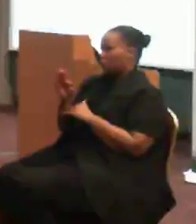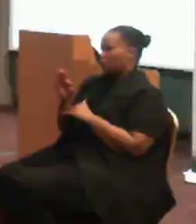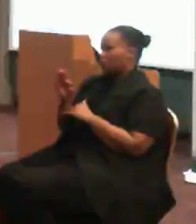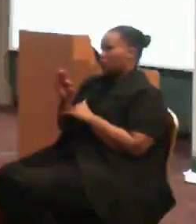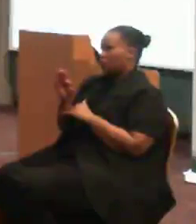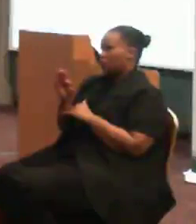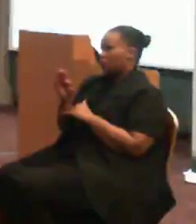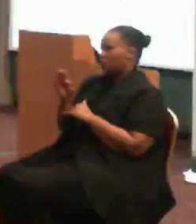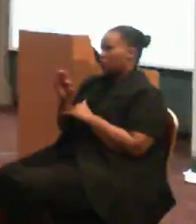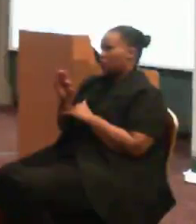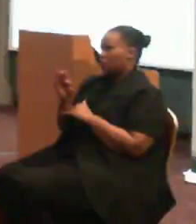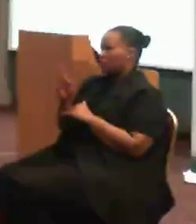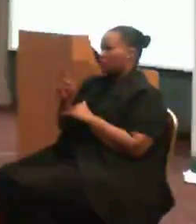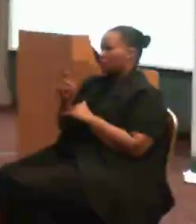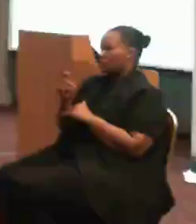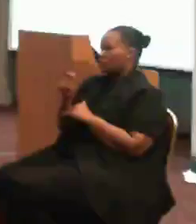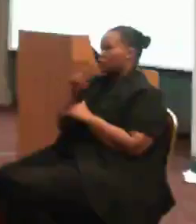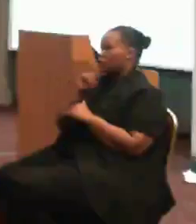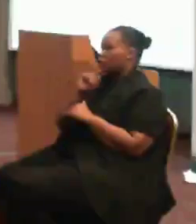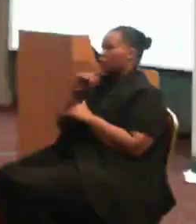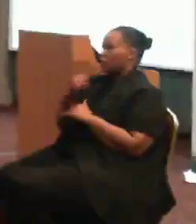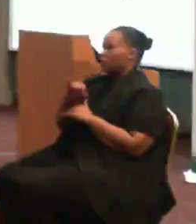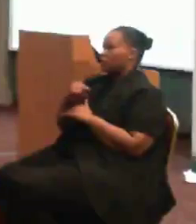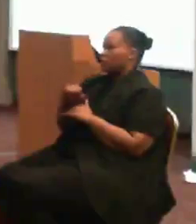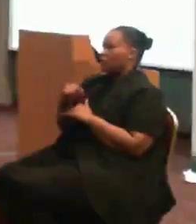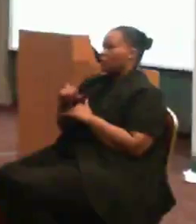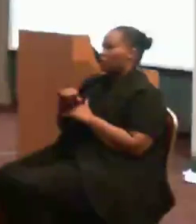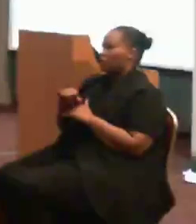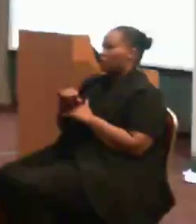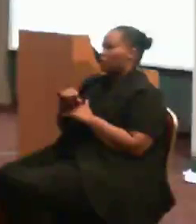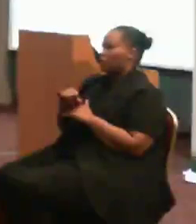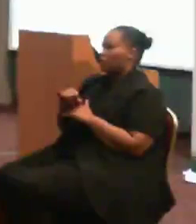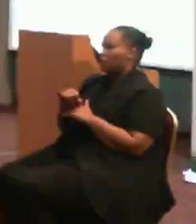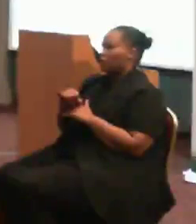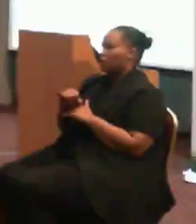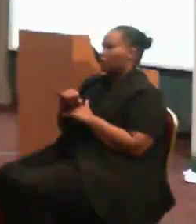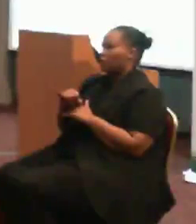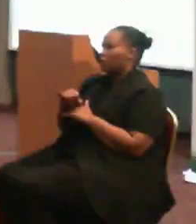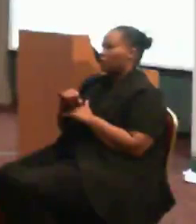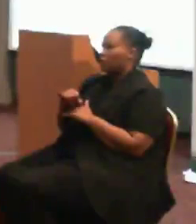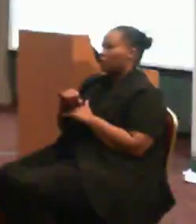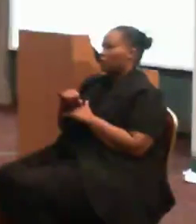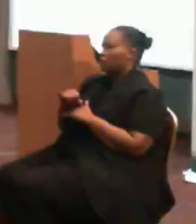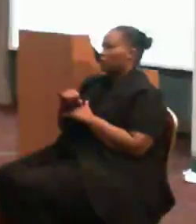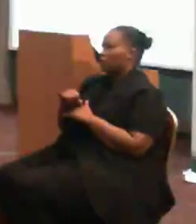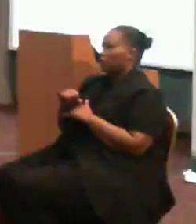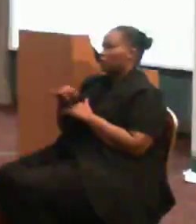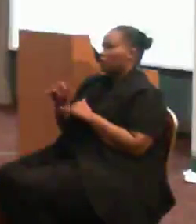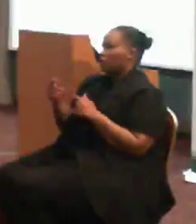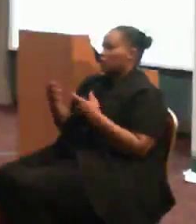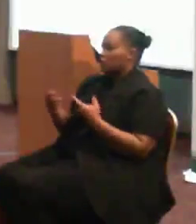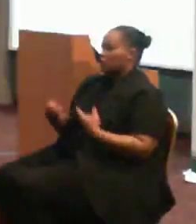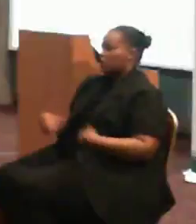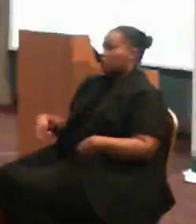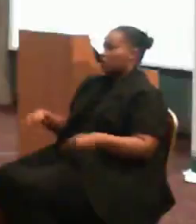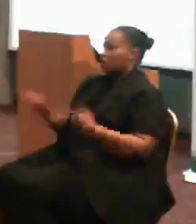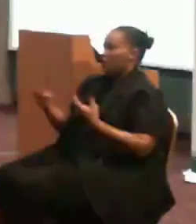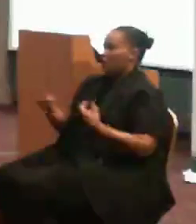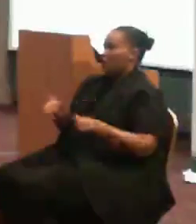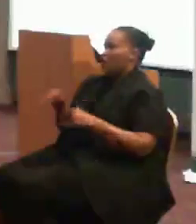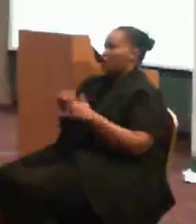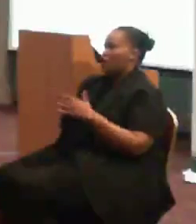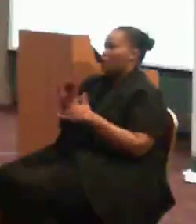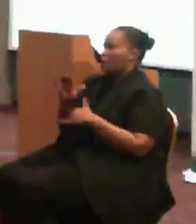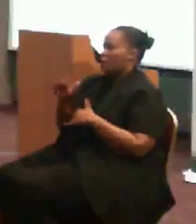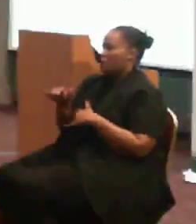and how has the new build, the huge overspending and delays,